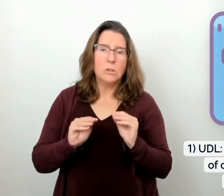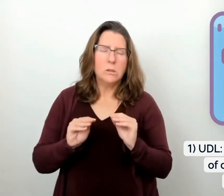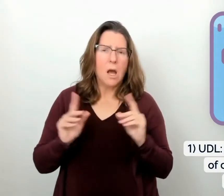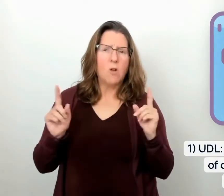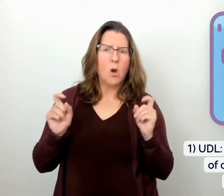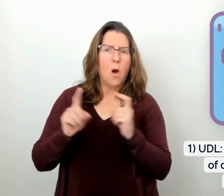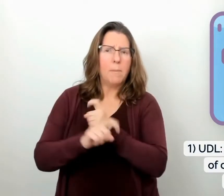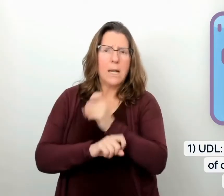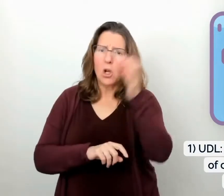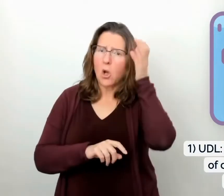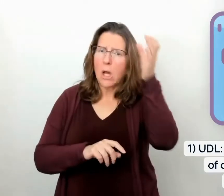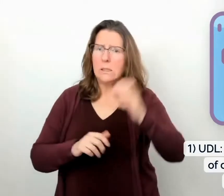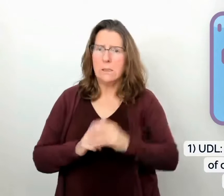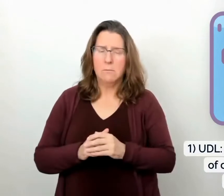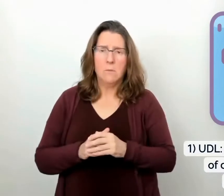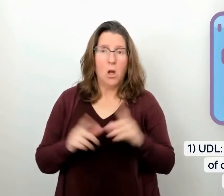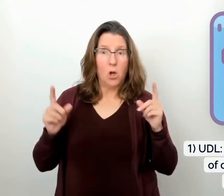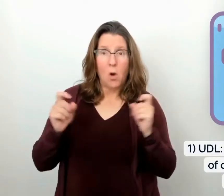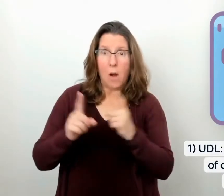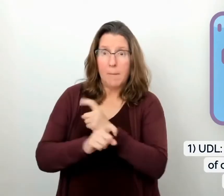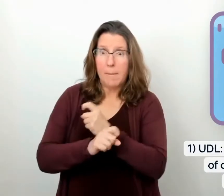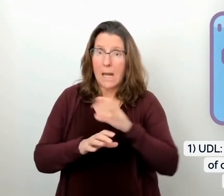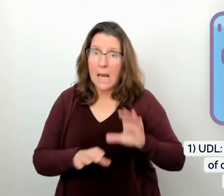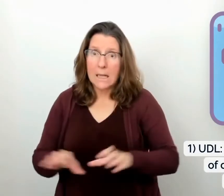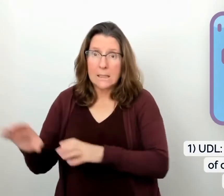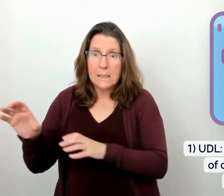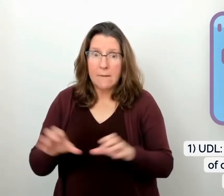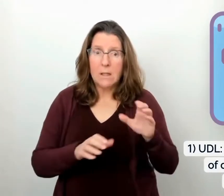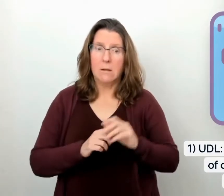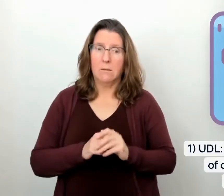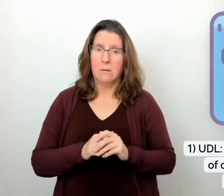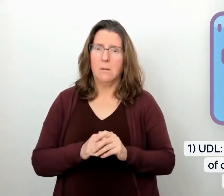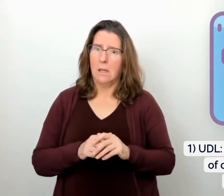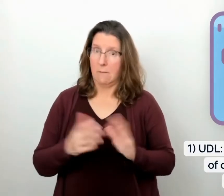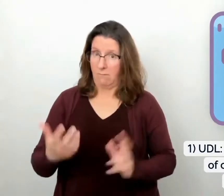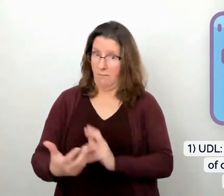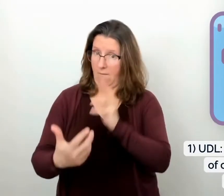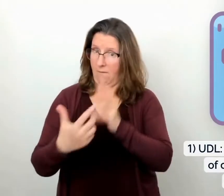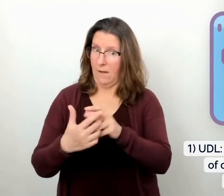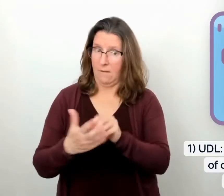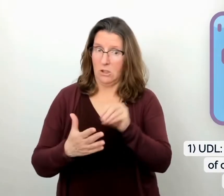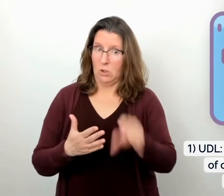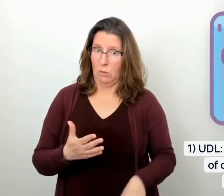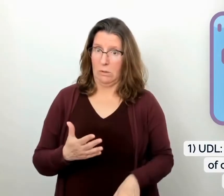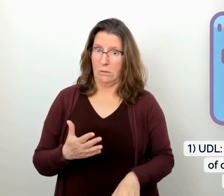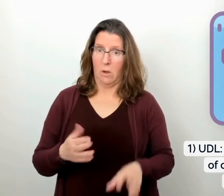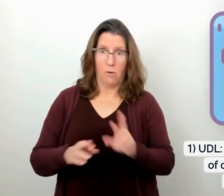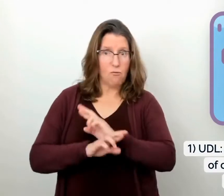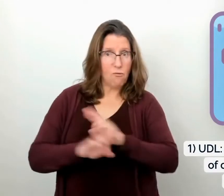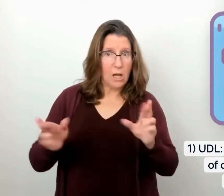the complexity or difficulty of that concept. Is it beyond them? Too easy for them? These factors need to